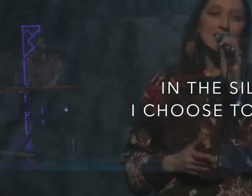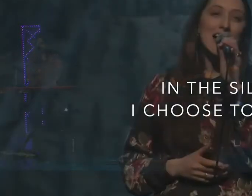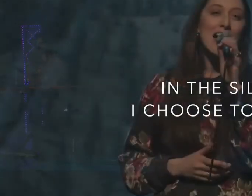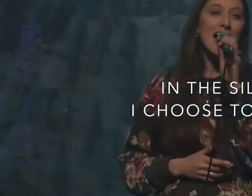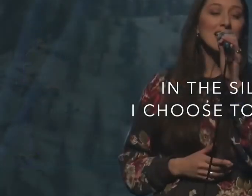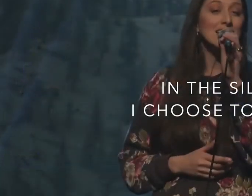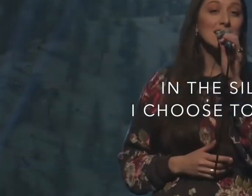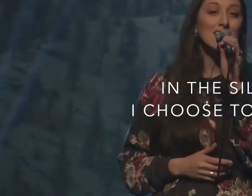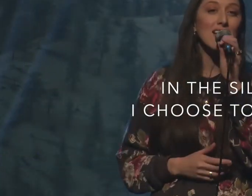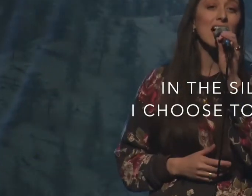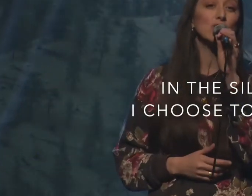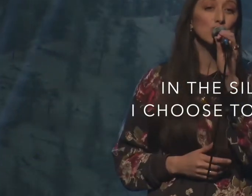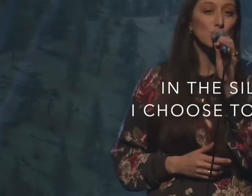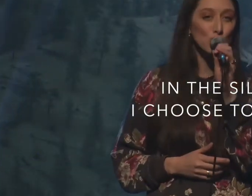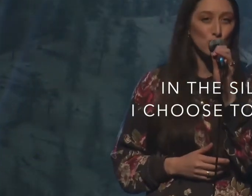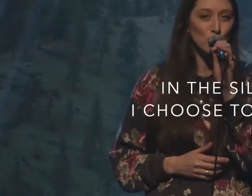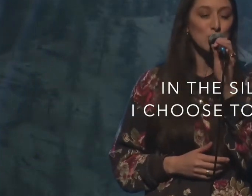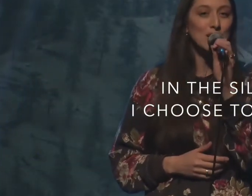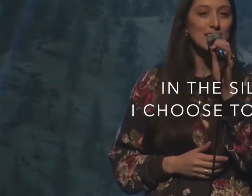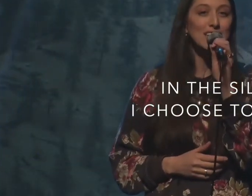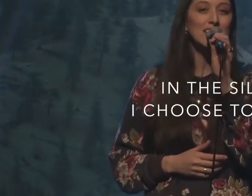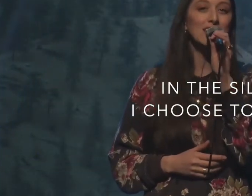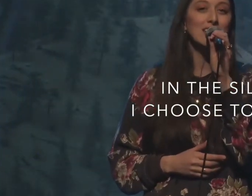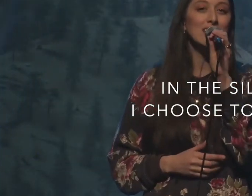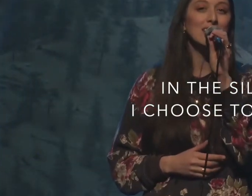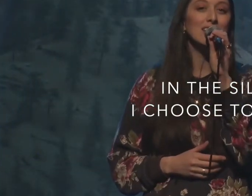In the silence, I choose to